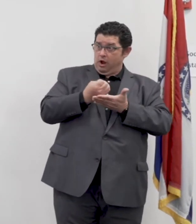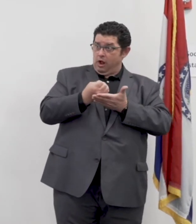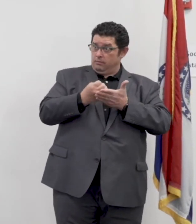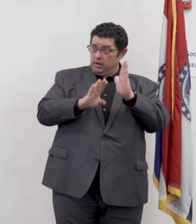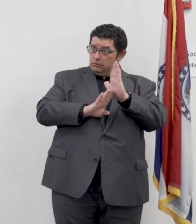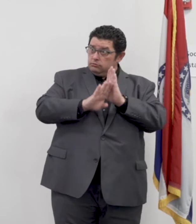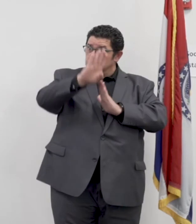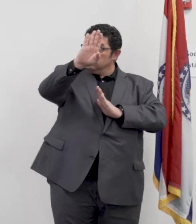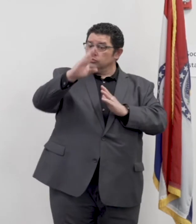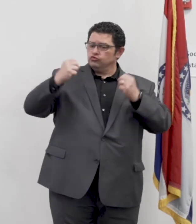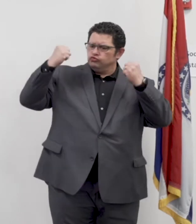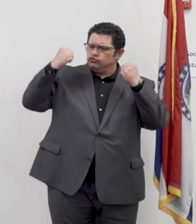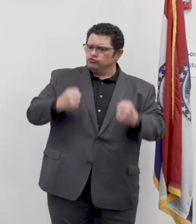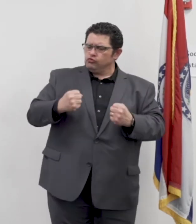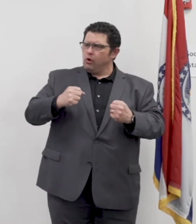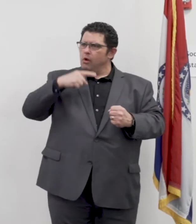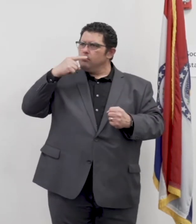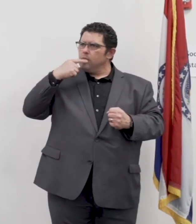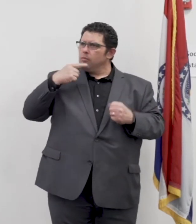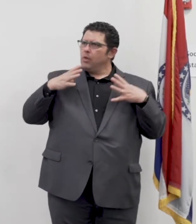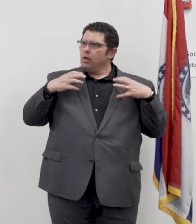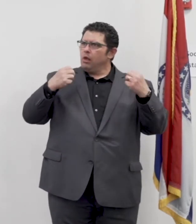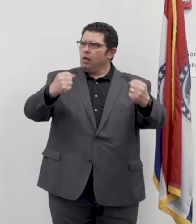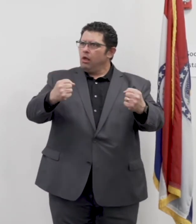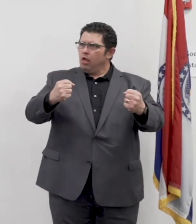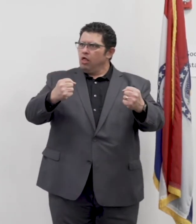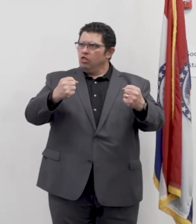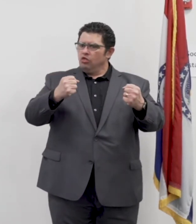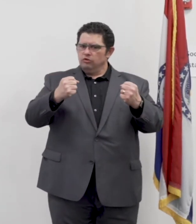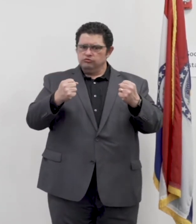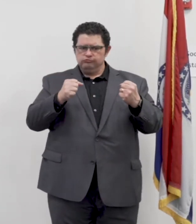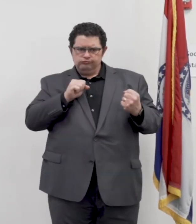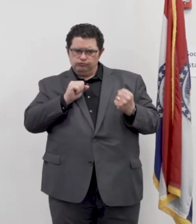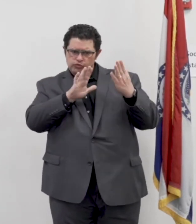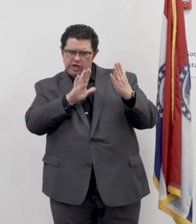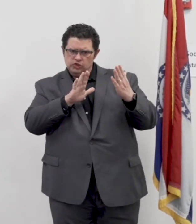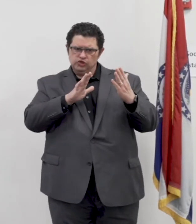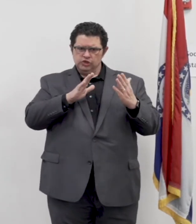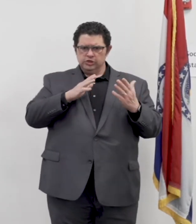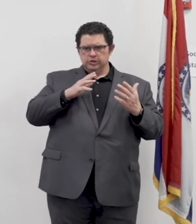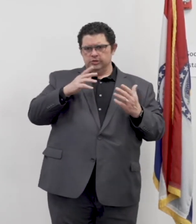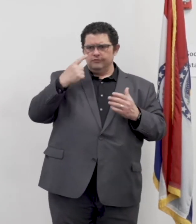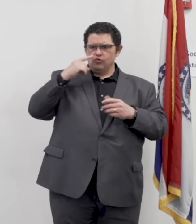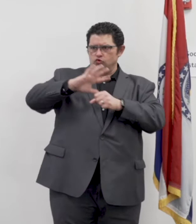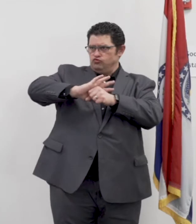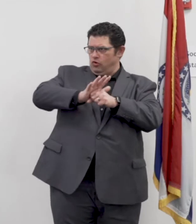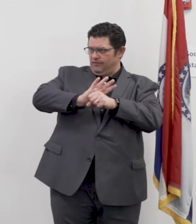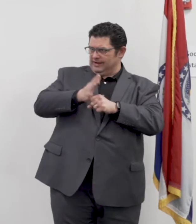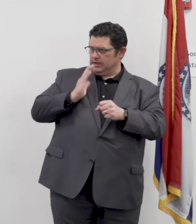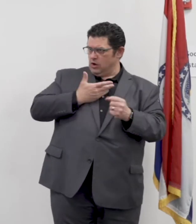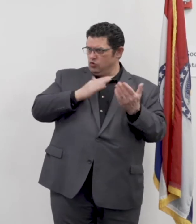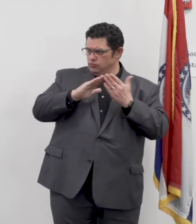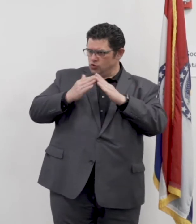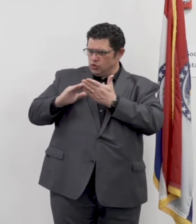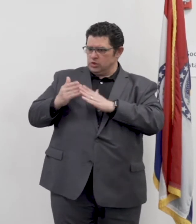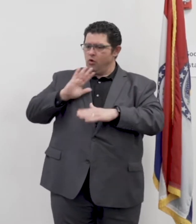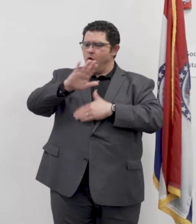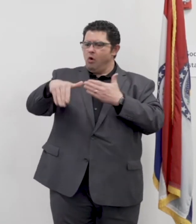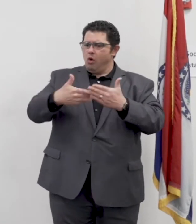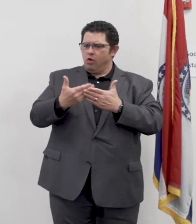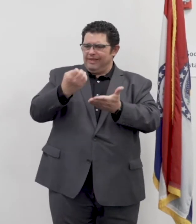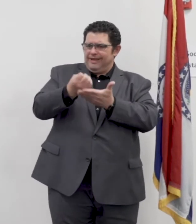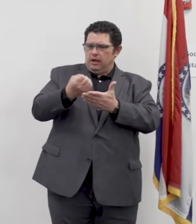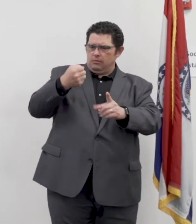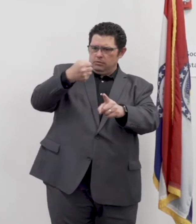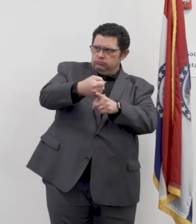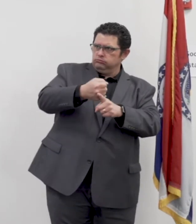a strong public health strategy that controls the spread of coronavirus in our community, because all of the economic impact